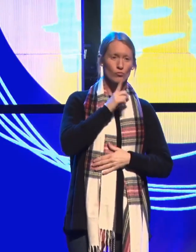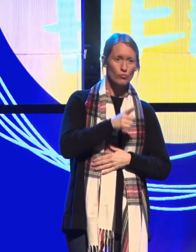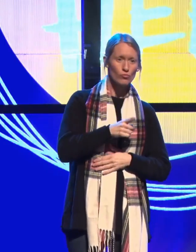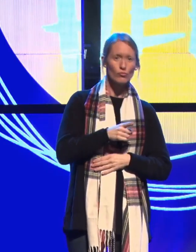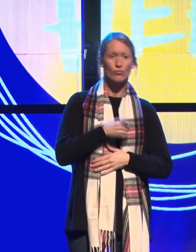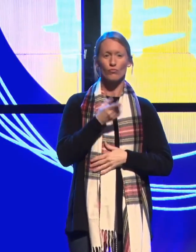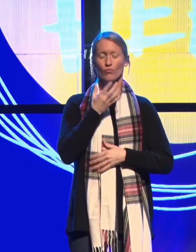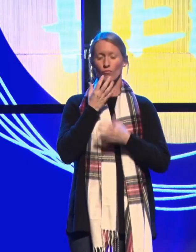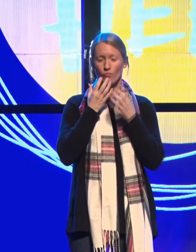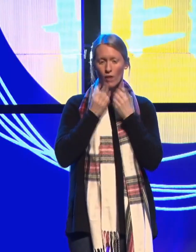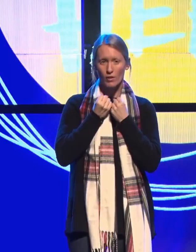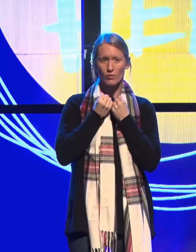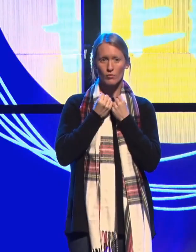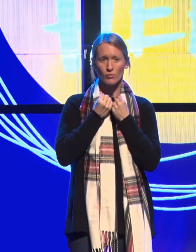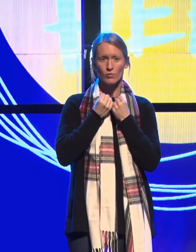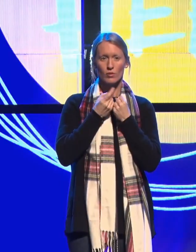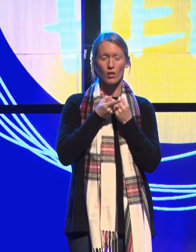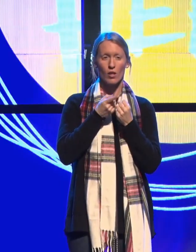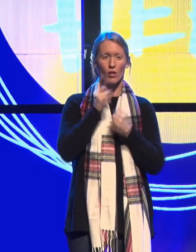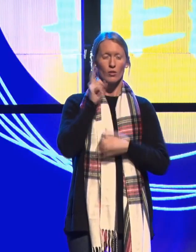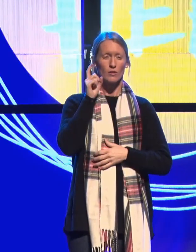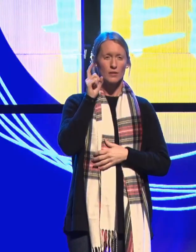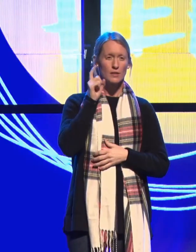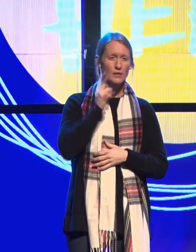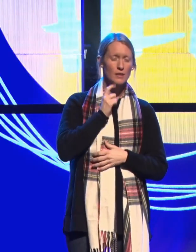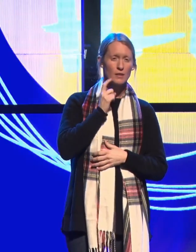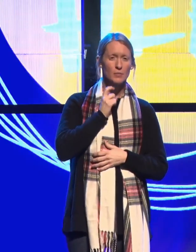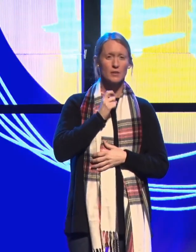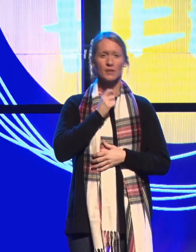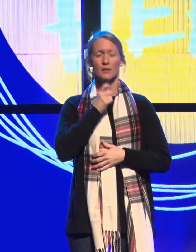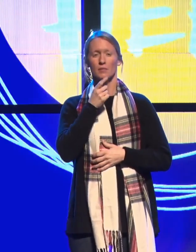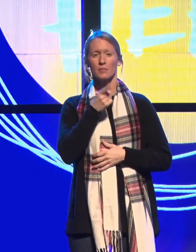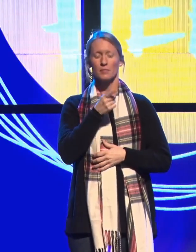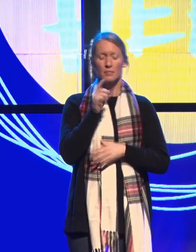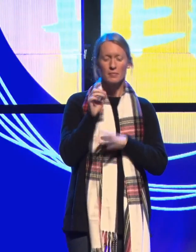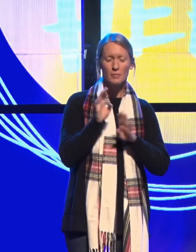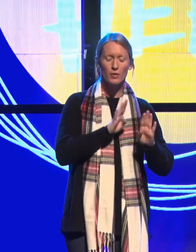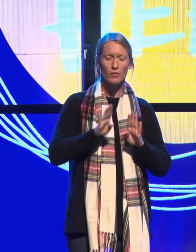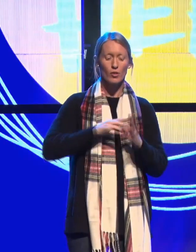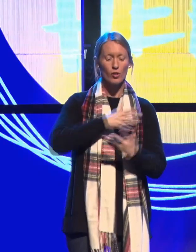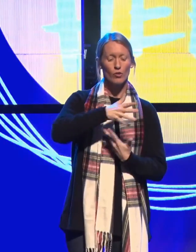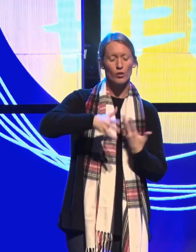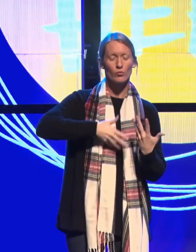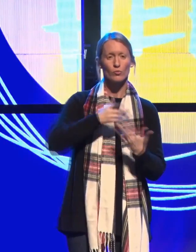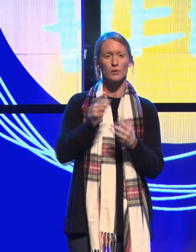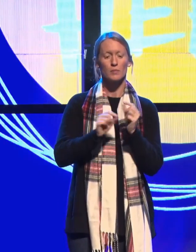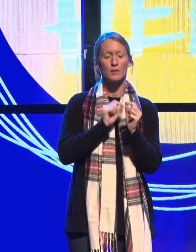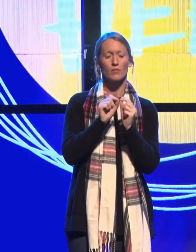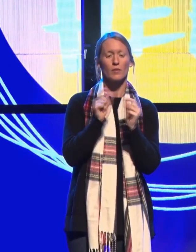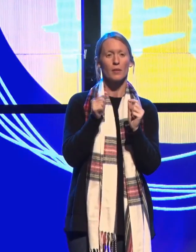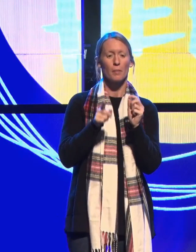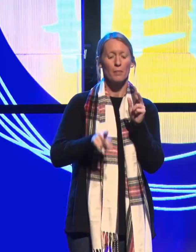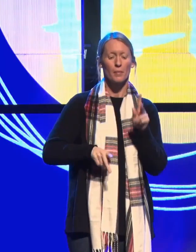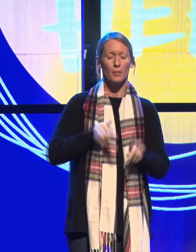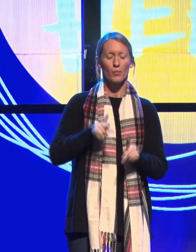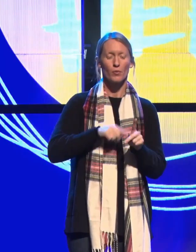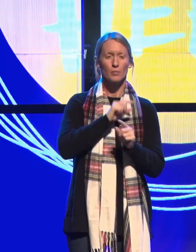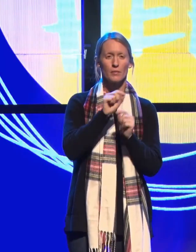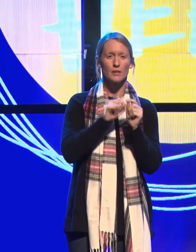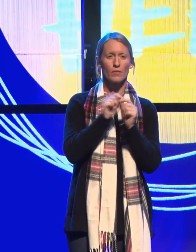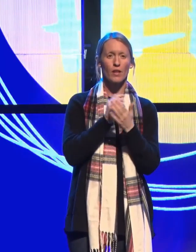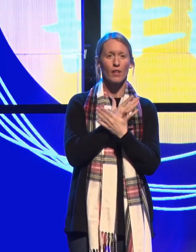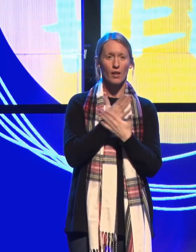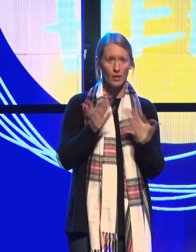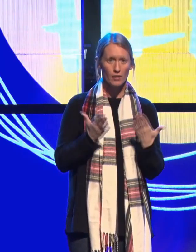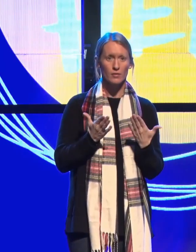suspect behavior, our interactions with certain people or certain things. And